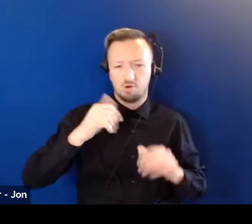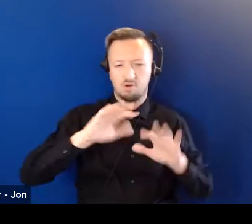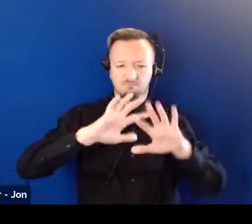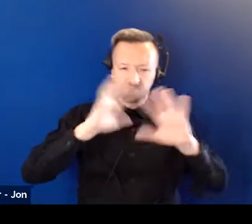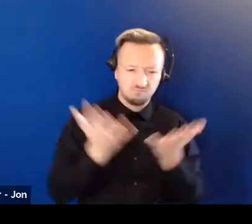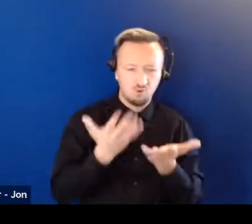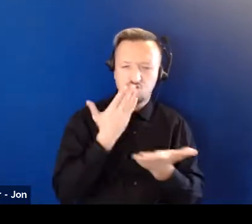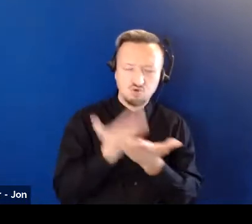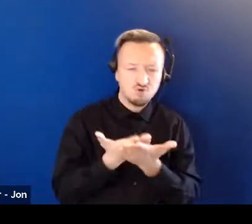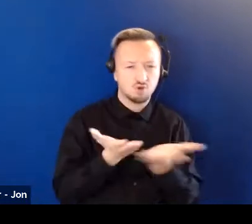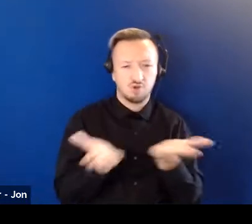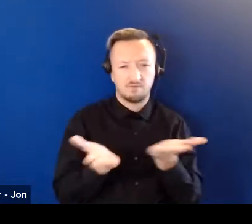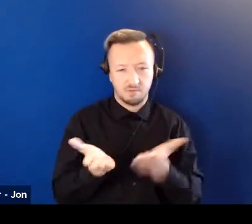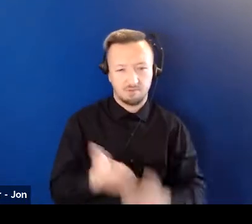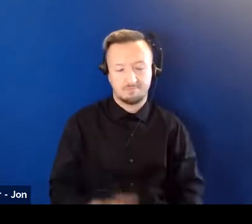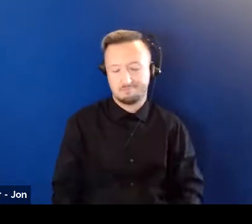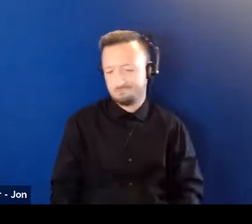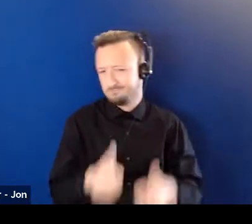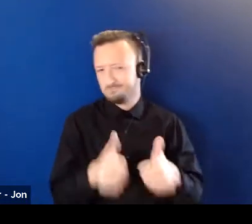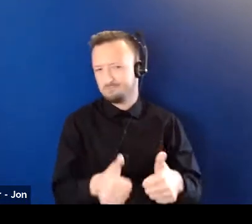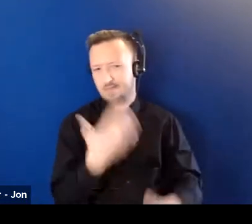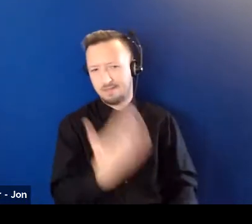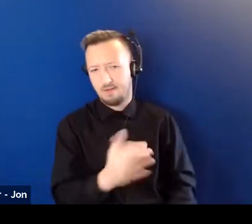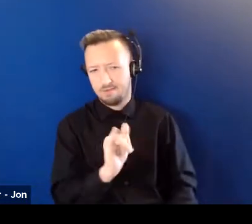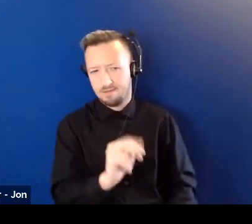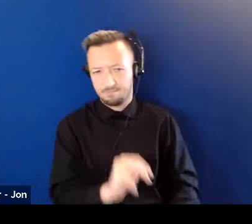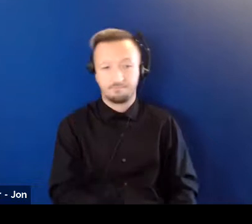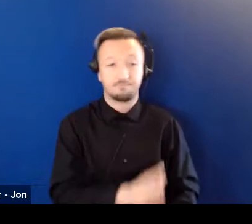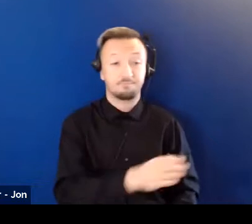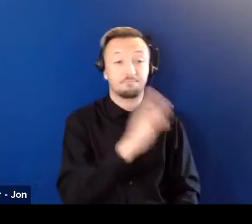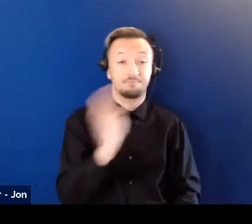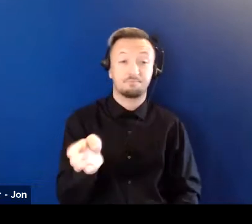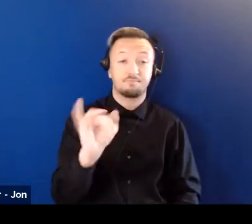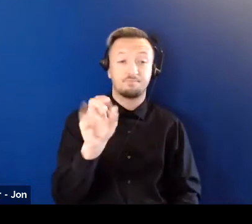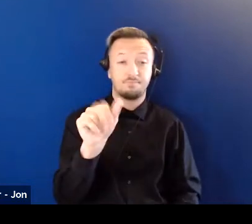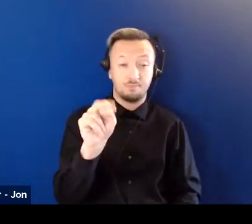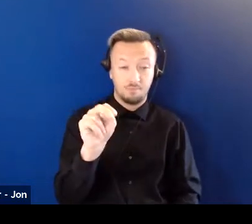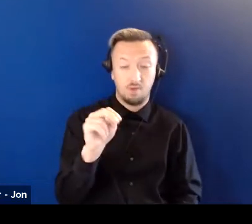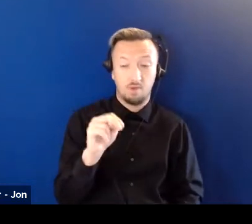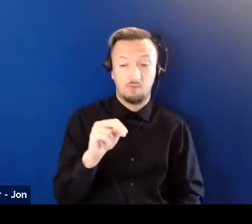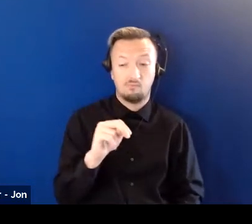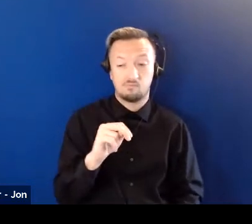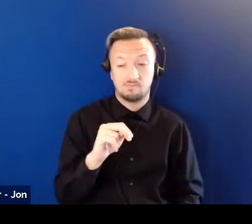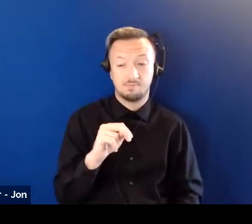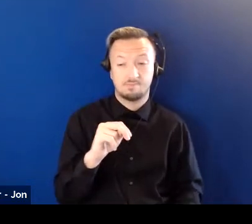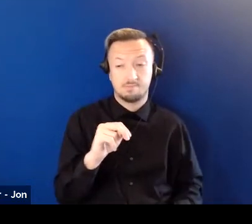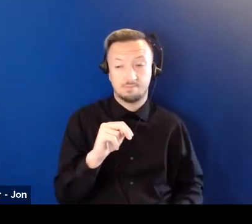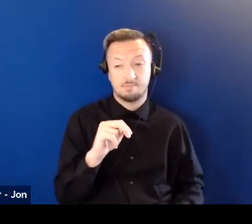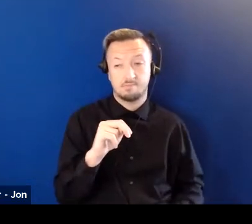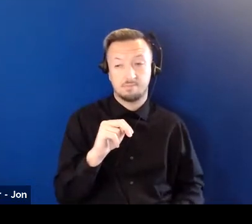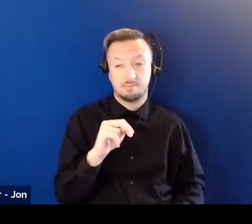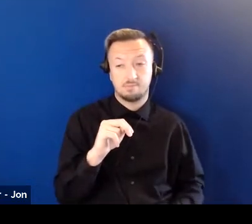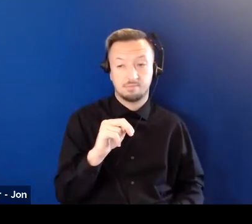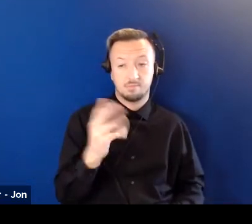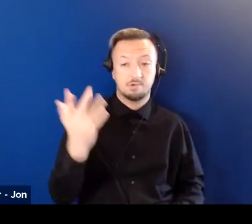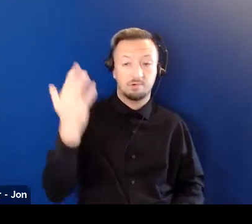our consumers. Great, thanks, Ian. Joan? So for us being involved way back in the beginning of it, we